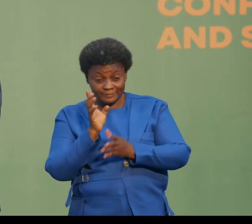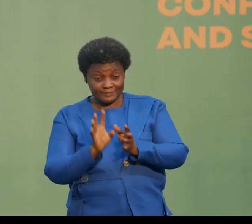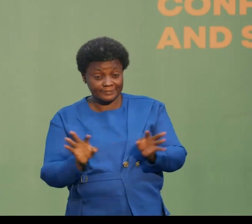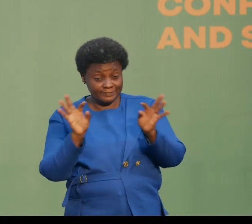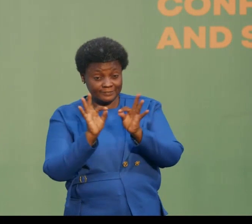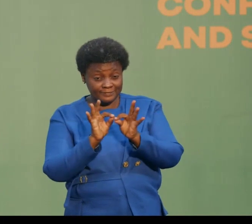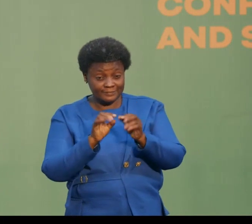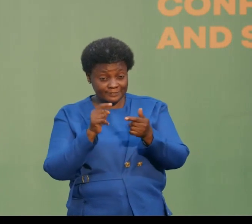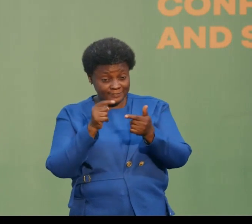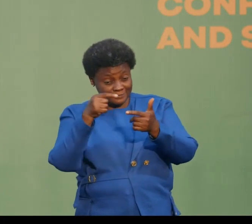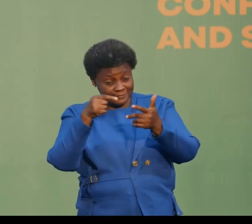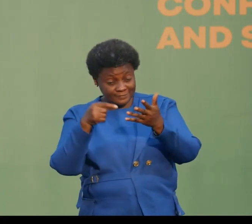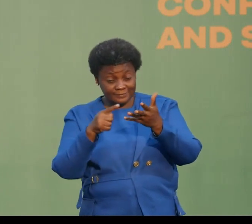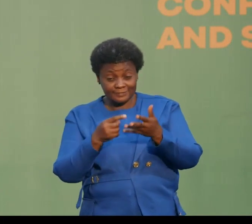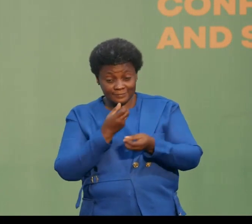takeaway messages.